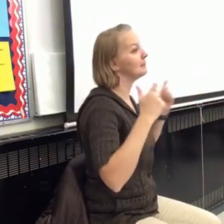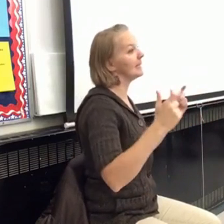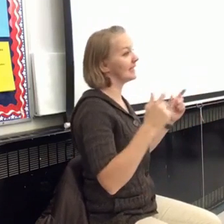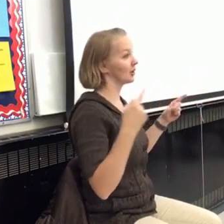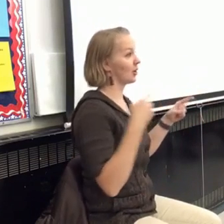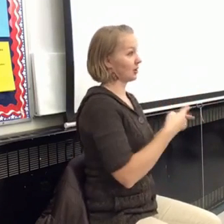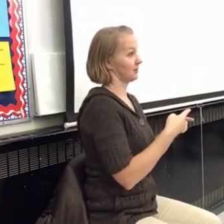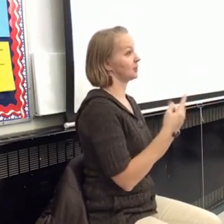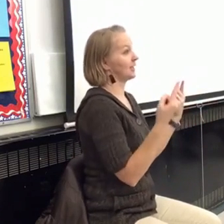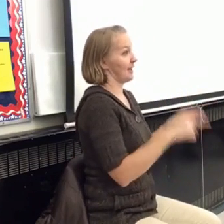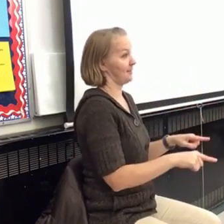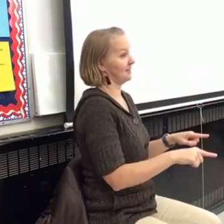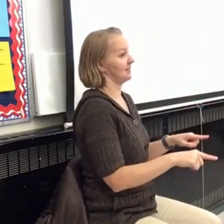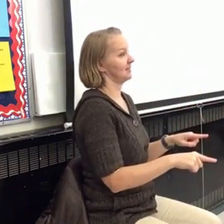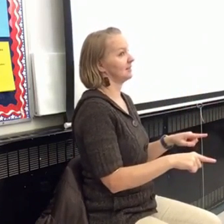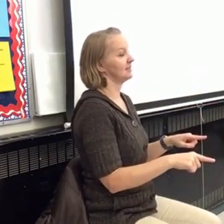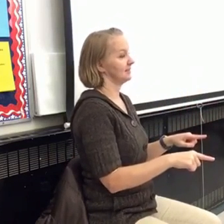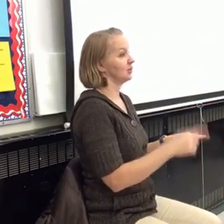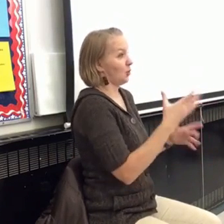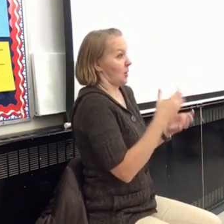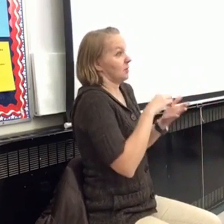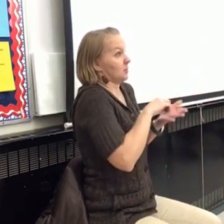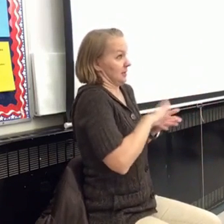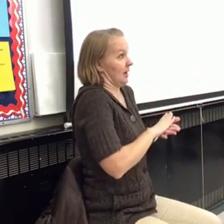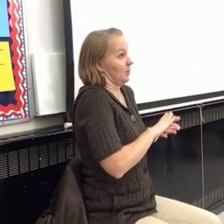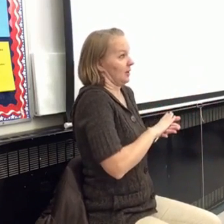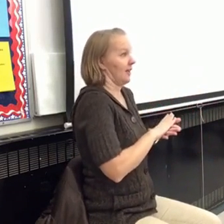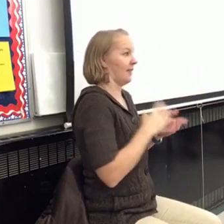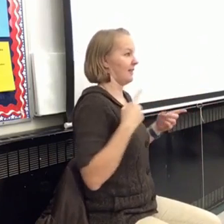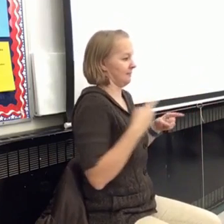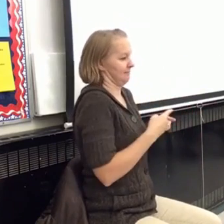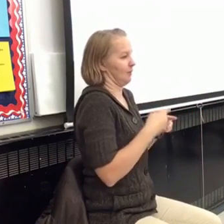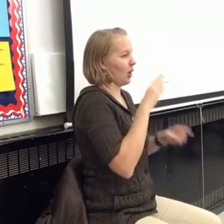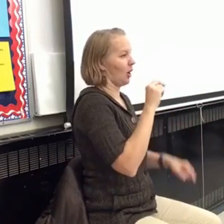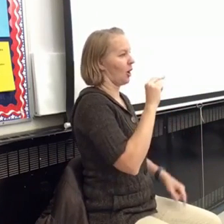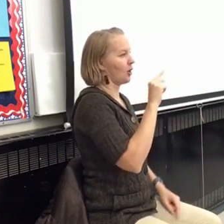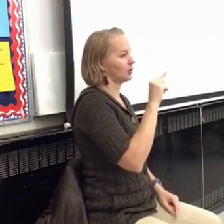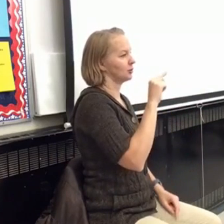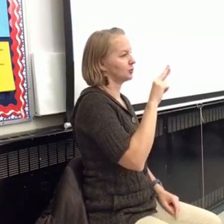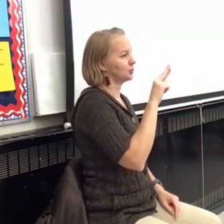controversy happens. And you'll want to, somewhere in here, put down the controversy.